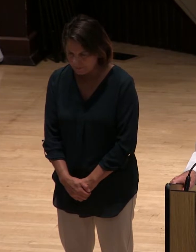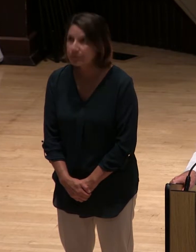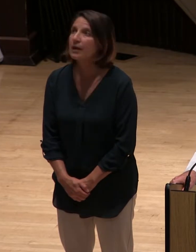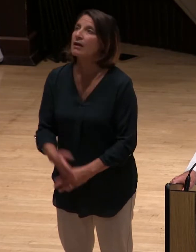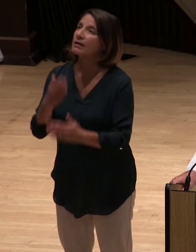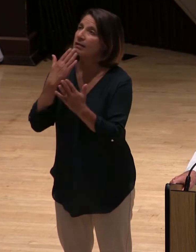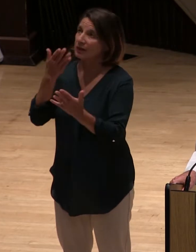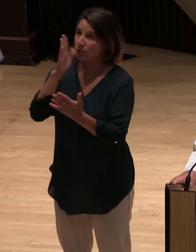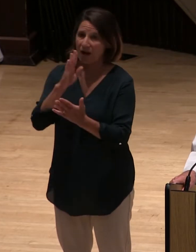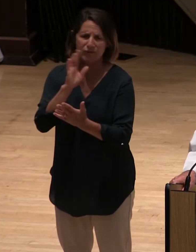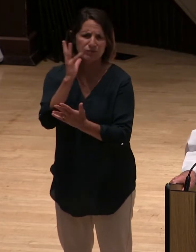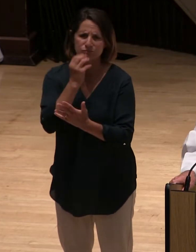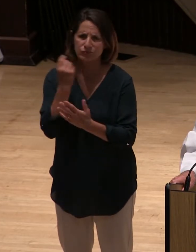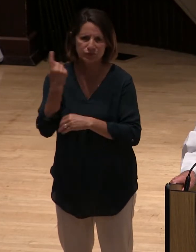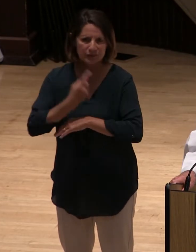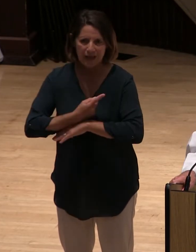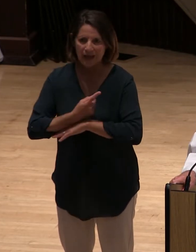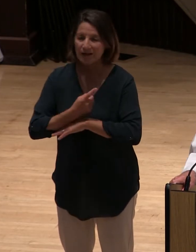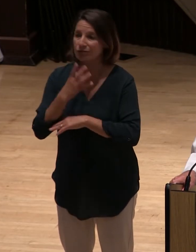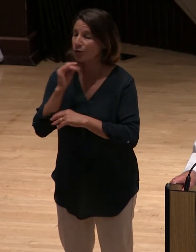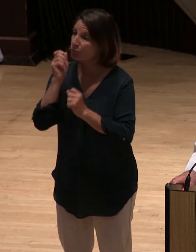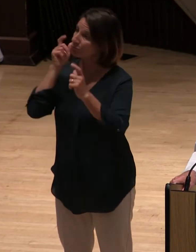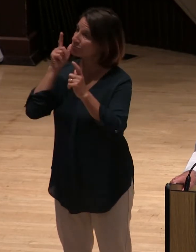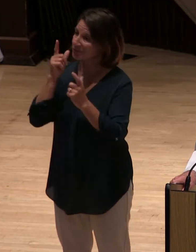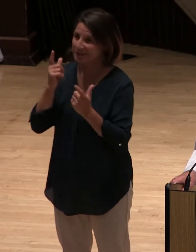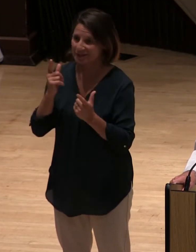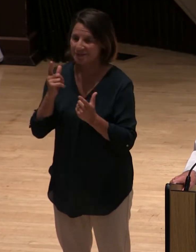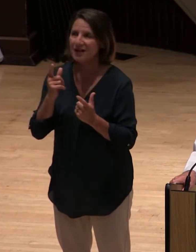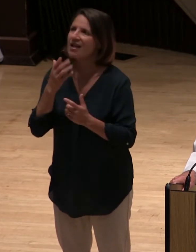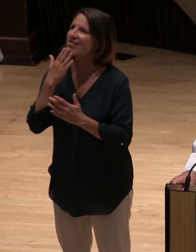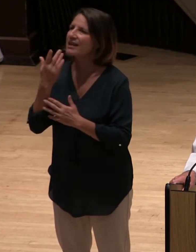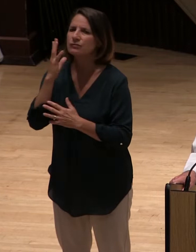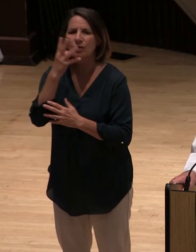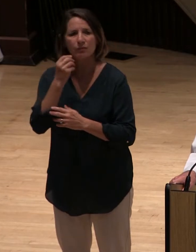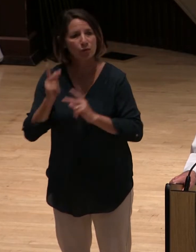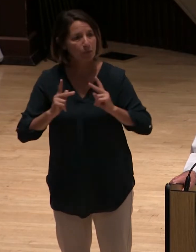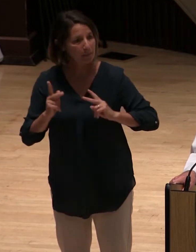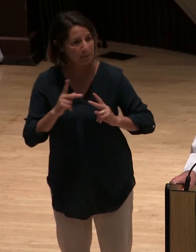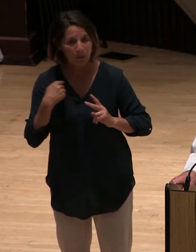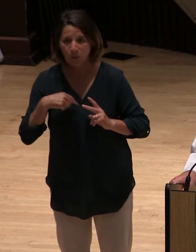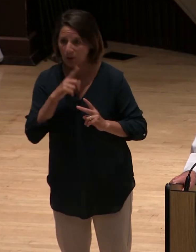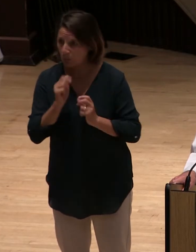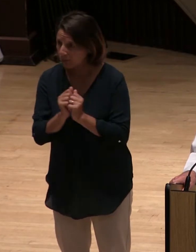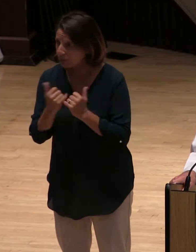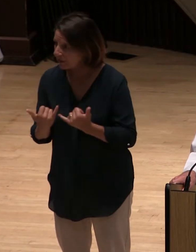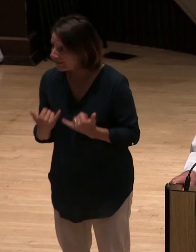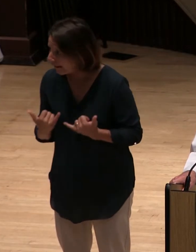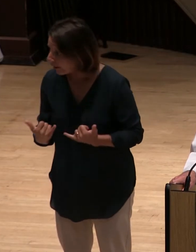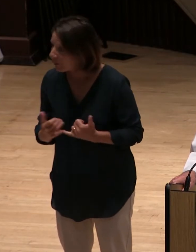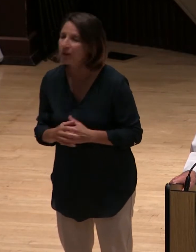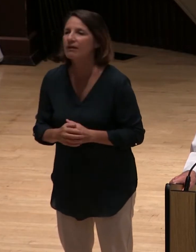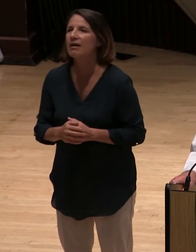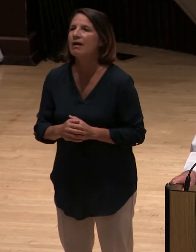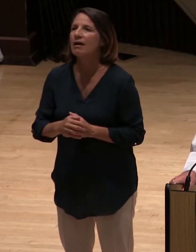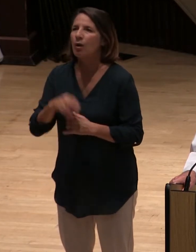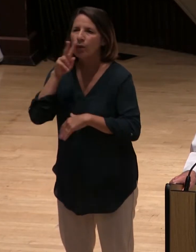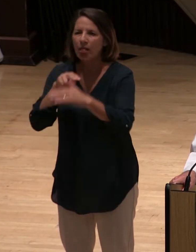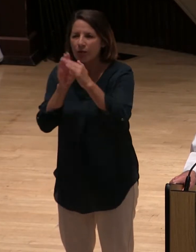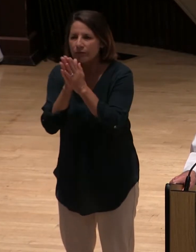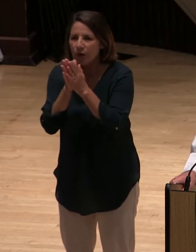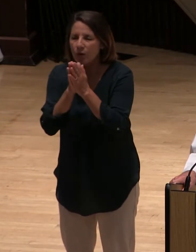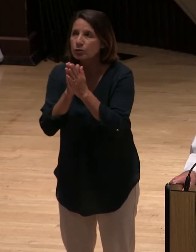Thanks, God, for this beautiful day, for getting us up. Thanks for the beautiful people that we are with right now. We look forward to